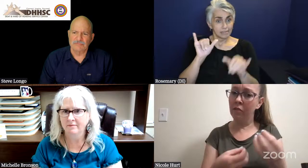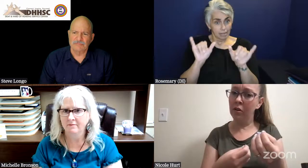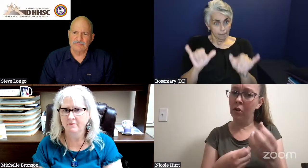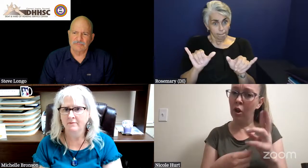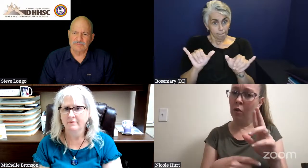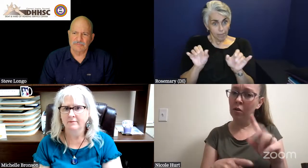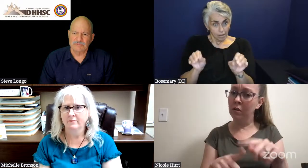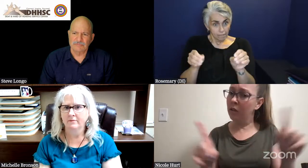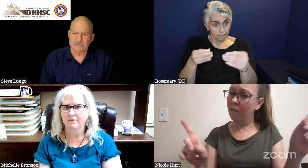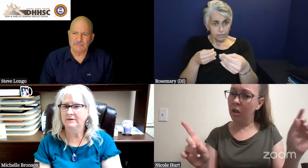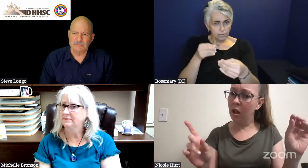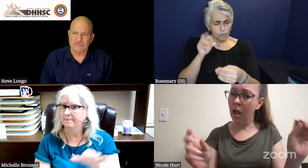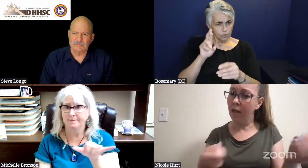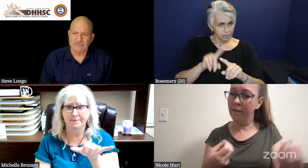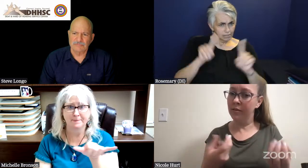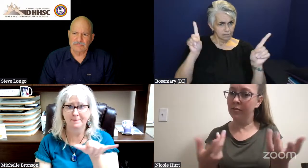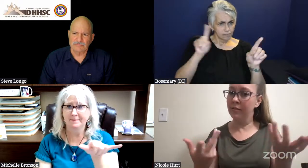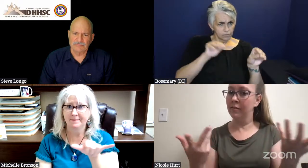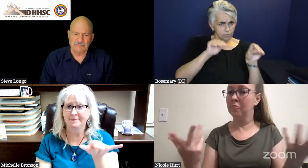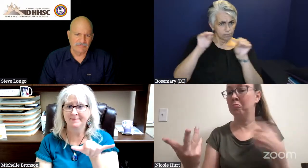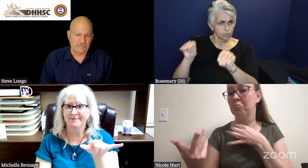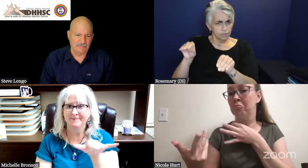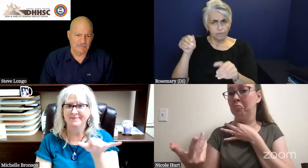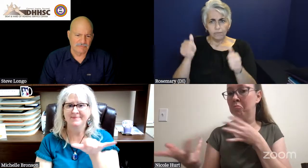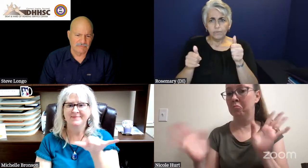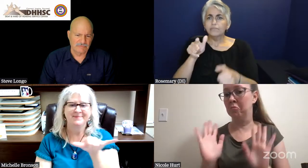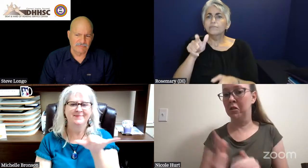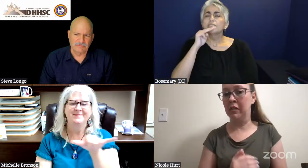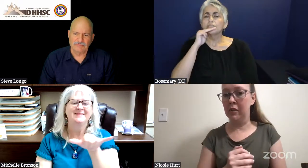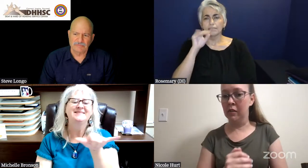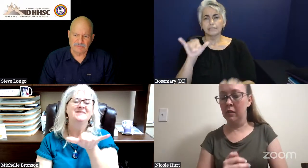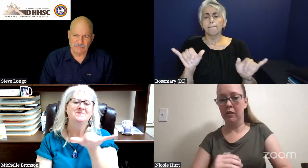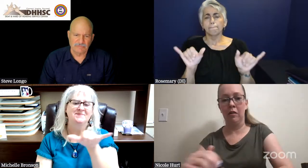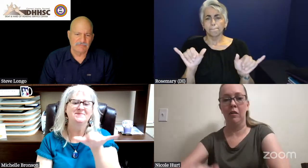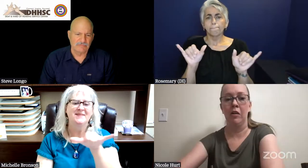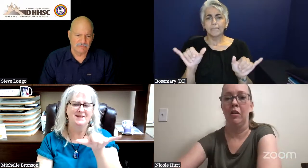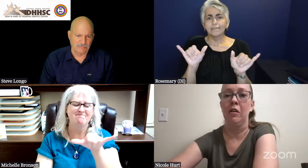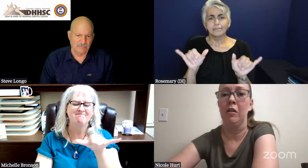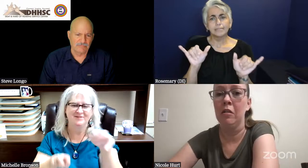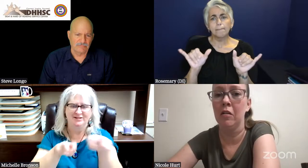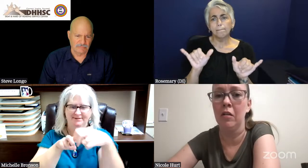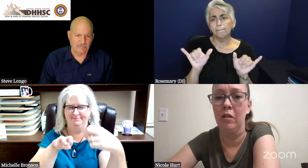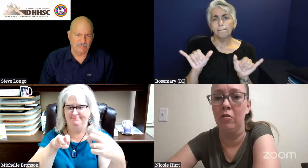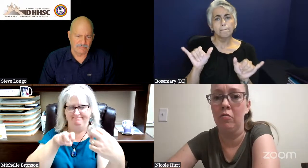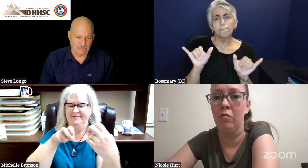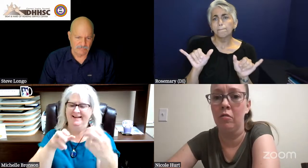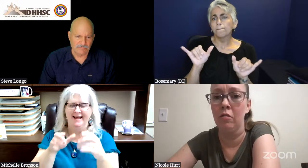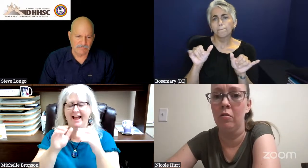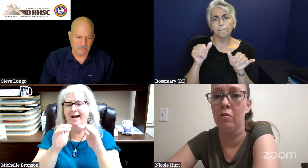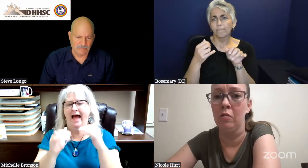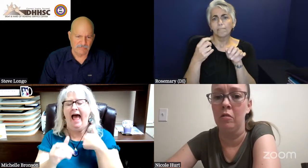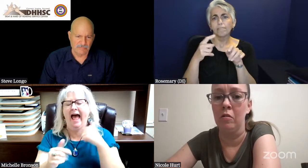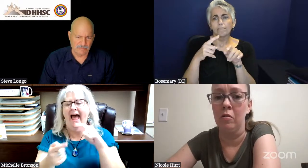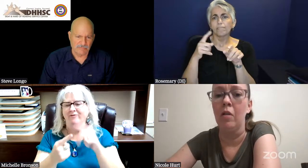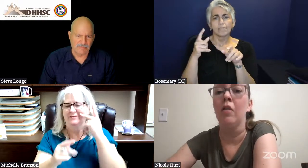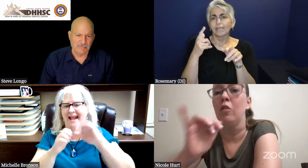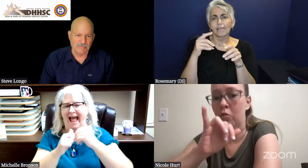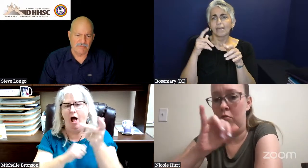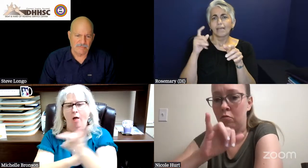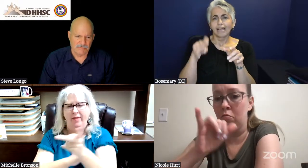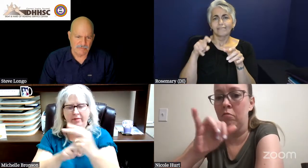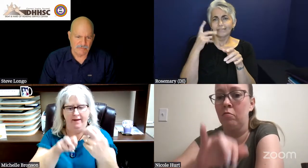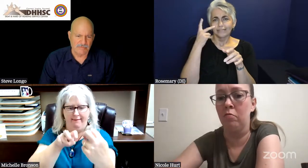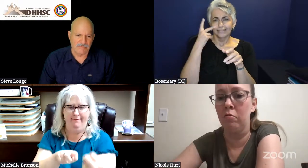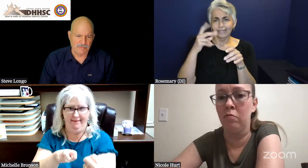Salinas. I'm wondering if it's the same office or a different one. And Michelle is saying, no, it's the same